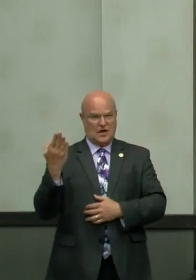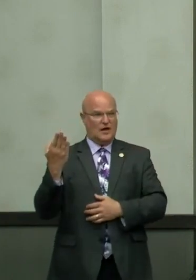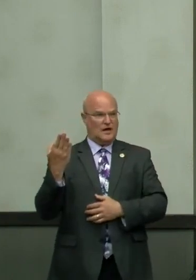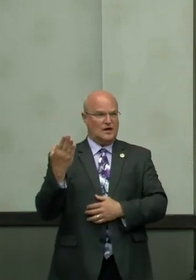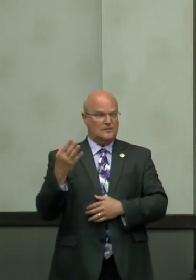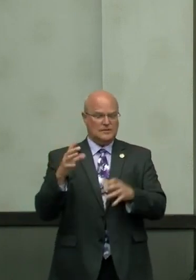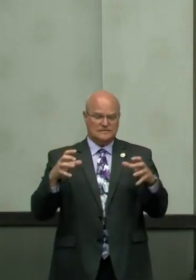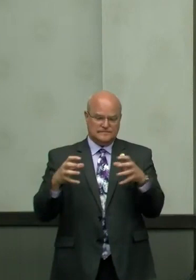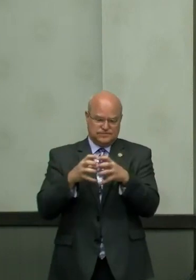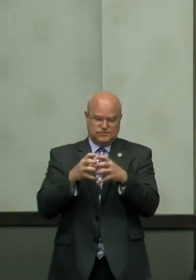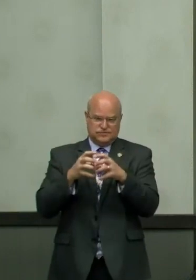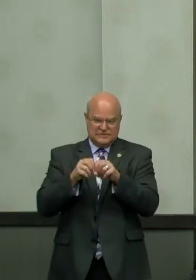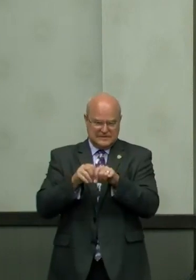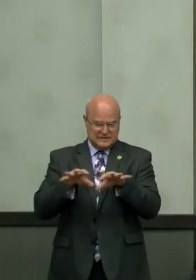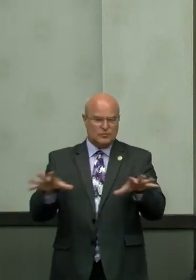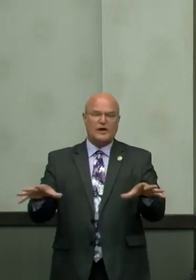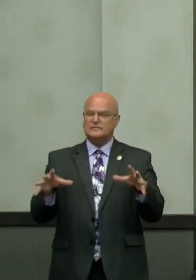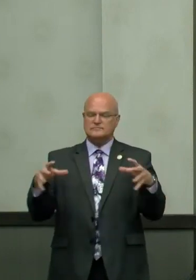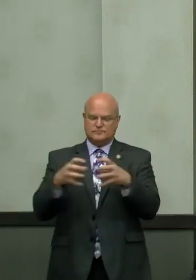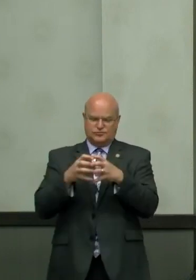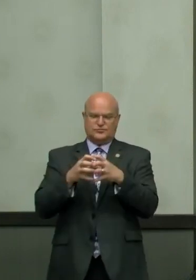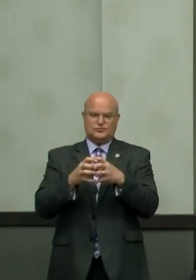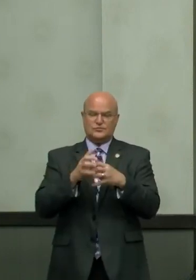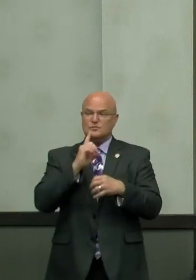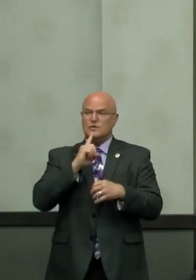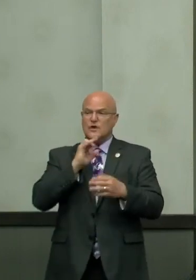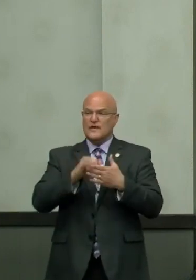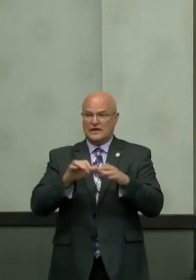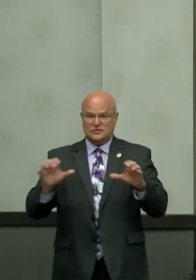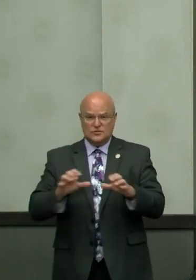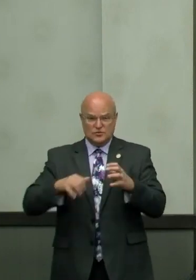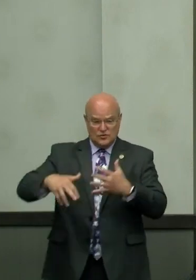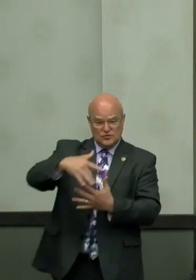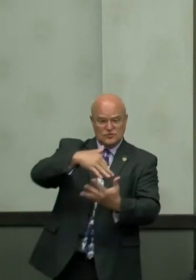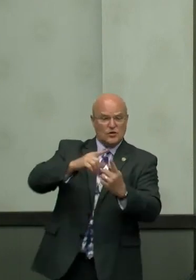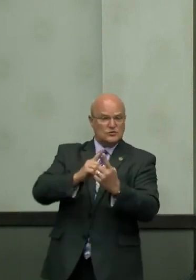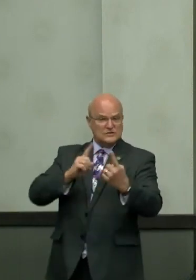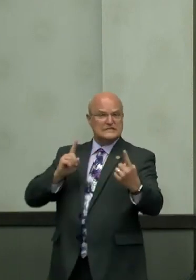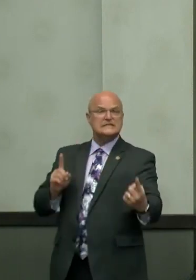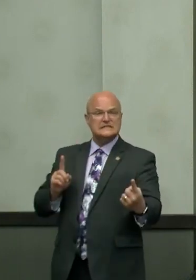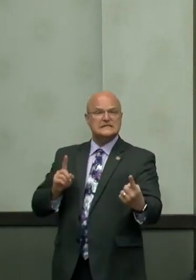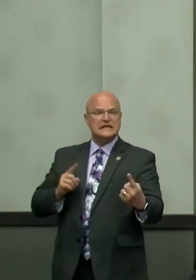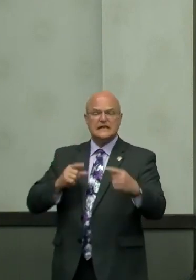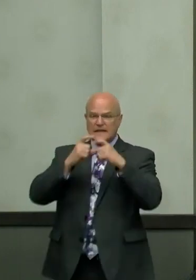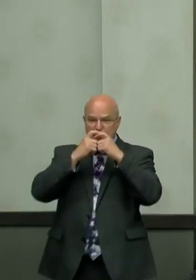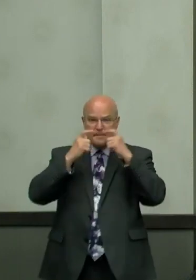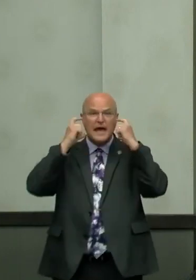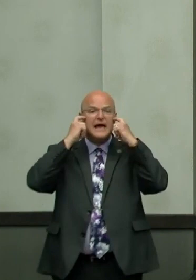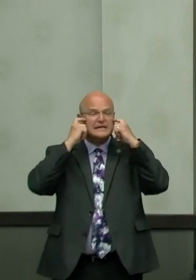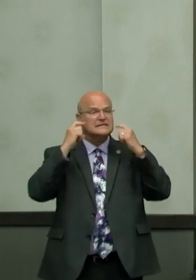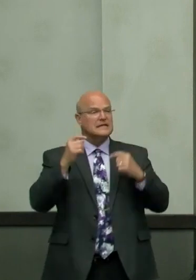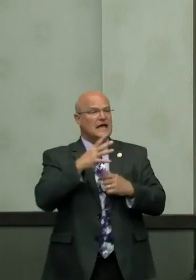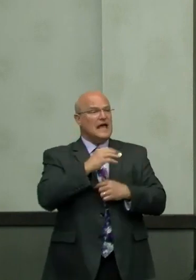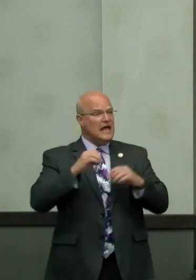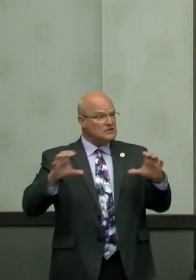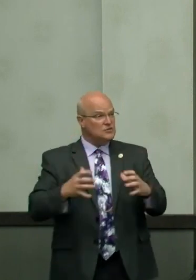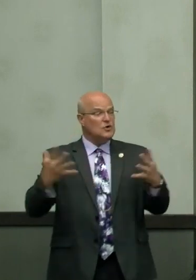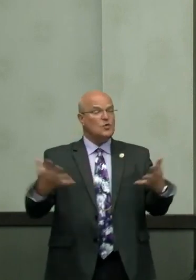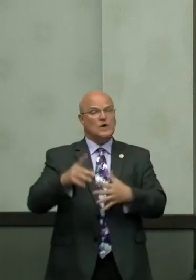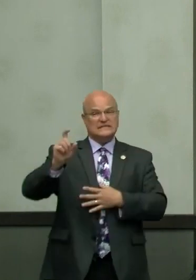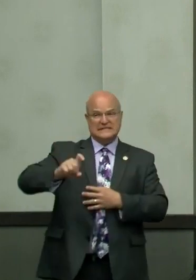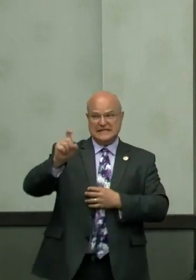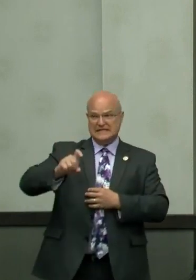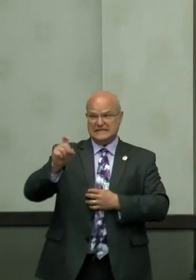of containing the spread, making sure that you do the social distancing and the wearing of masks, and doing what